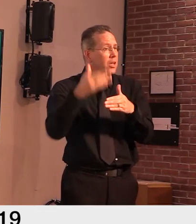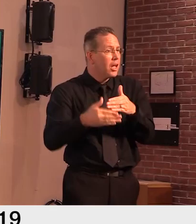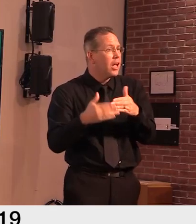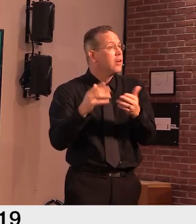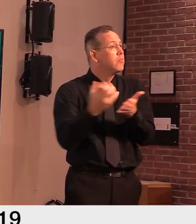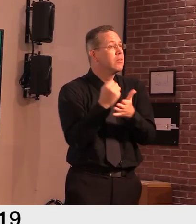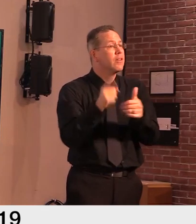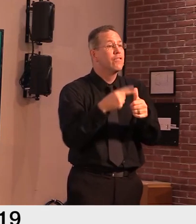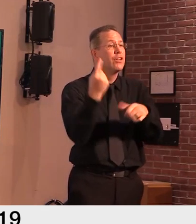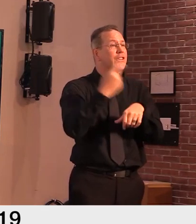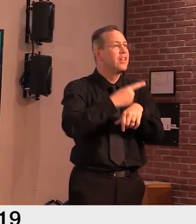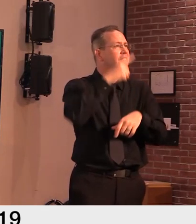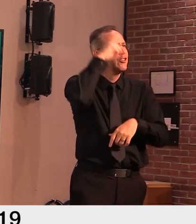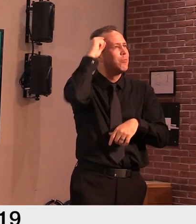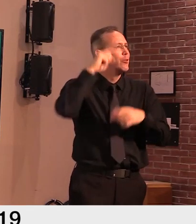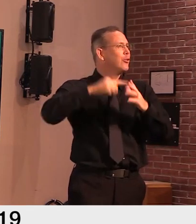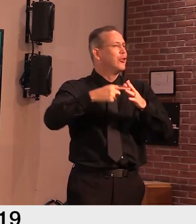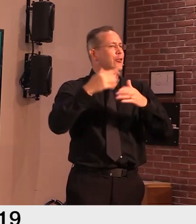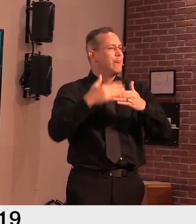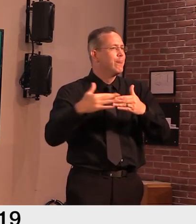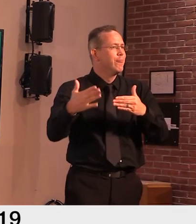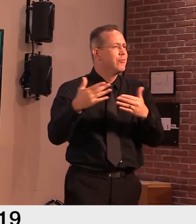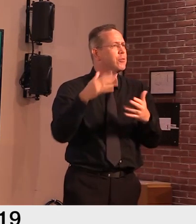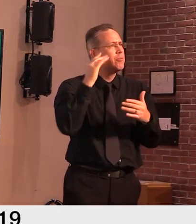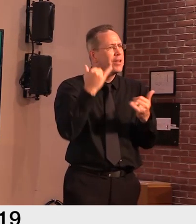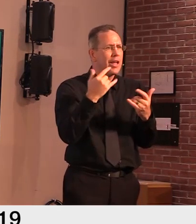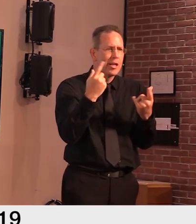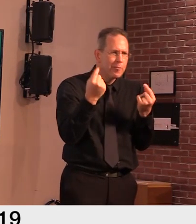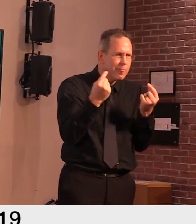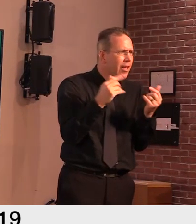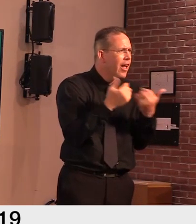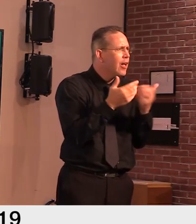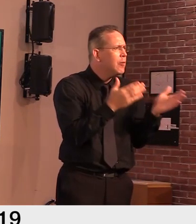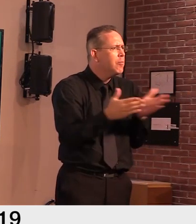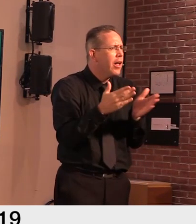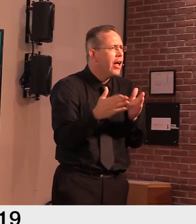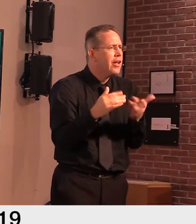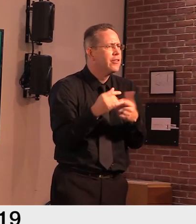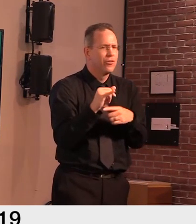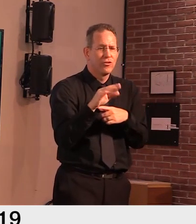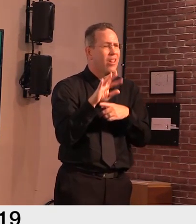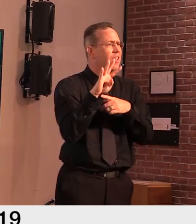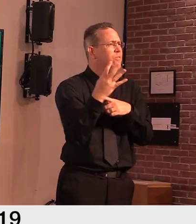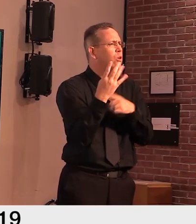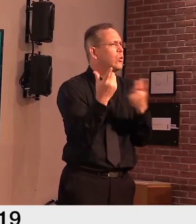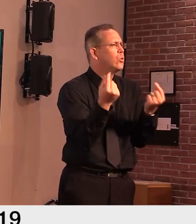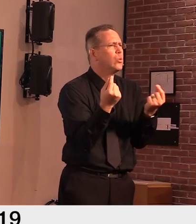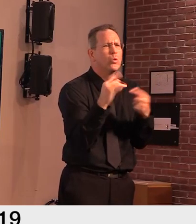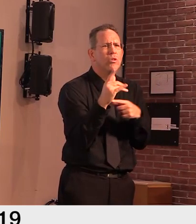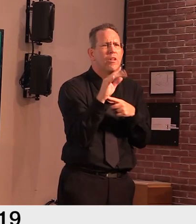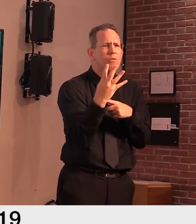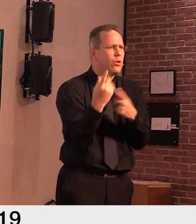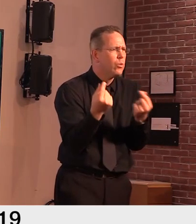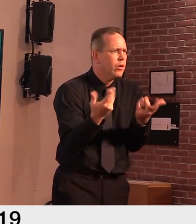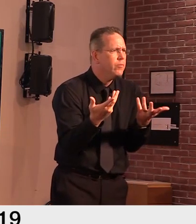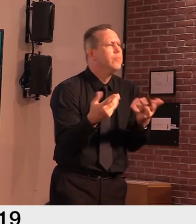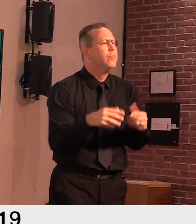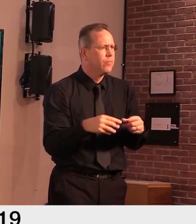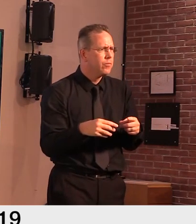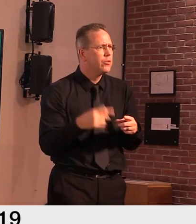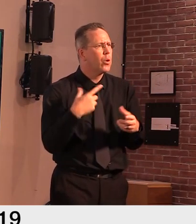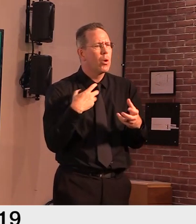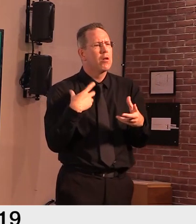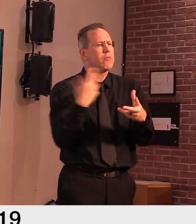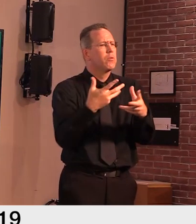around these changes at accd.vermont.gov. As we approach the summer solstice this